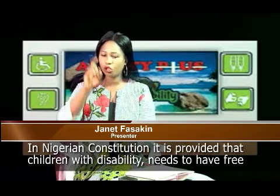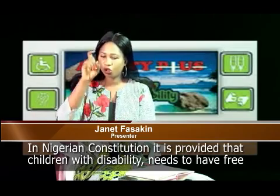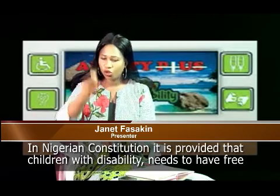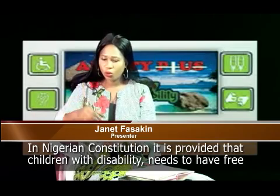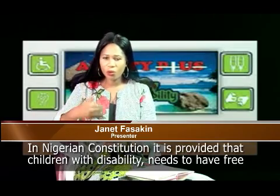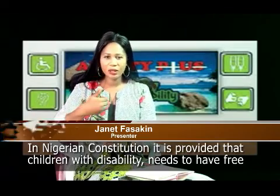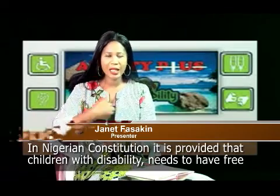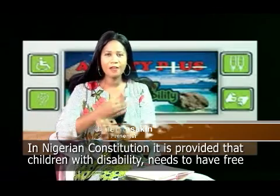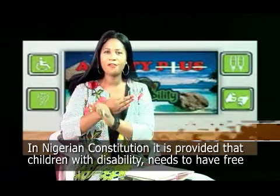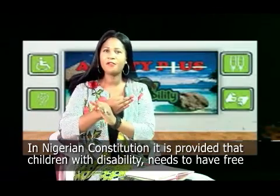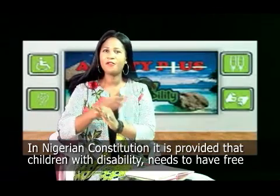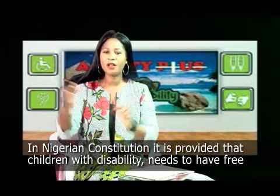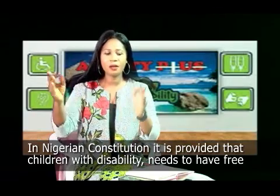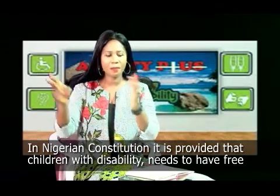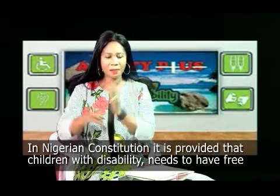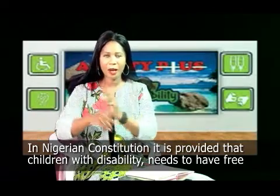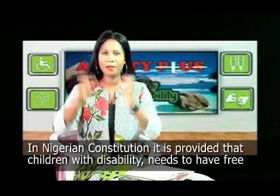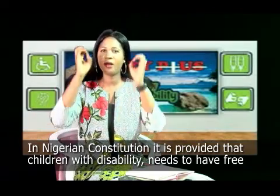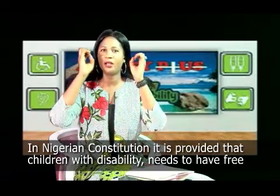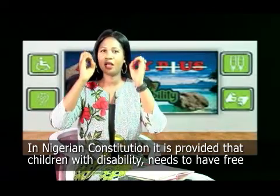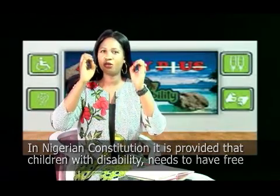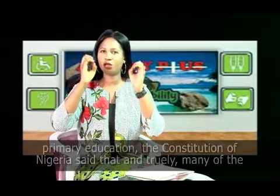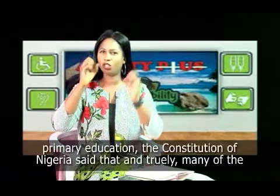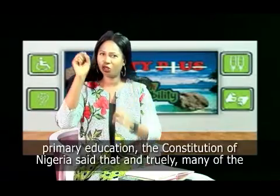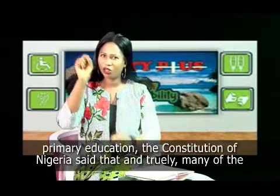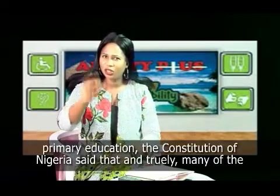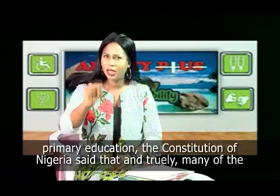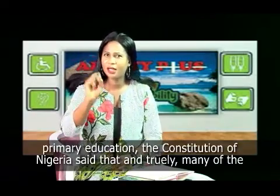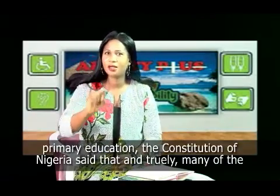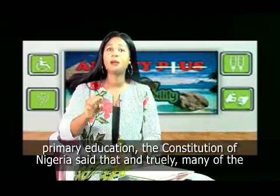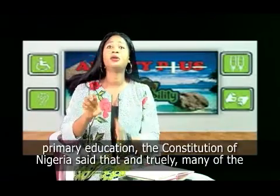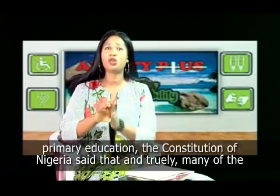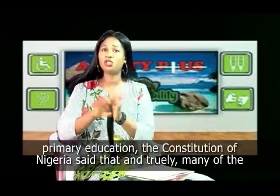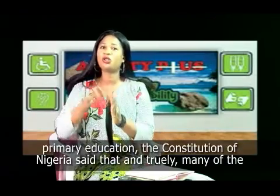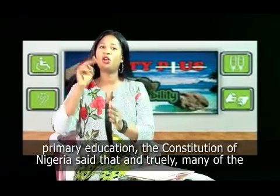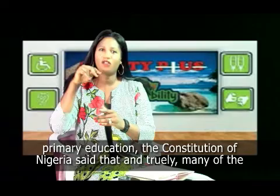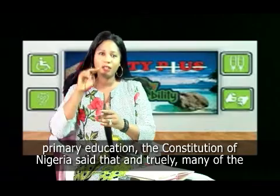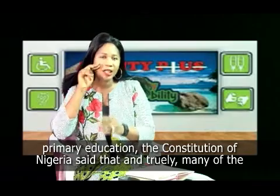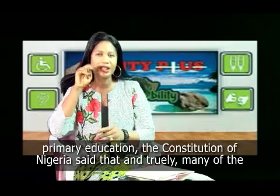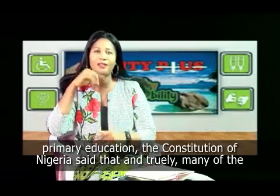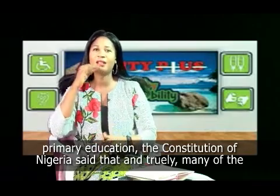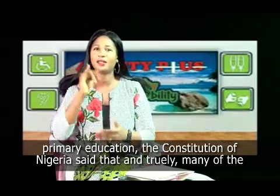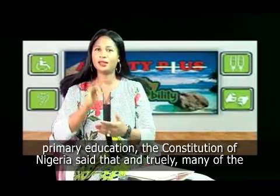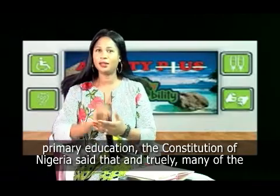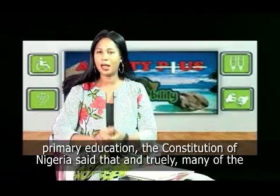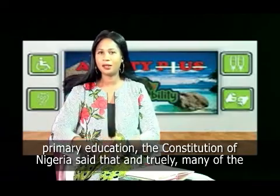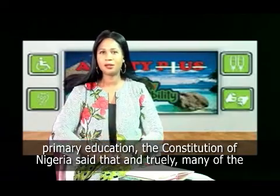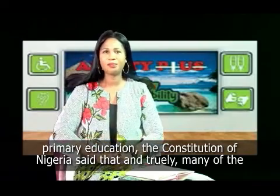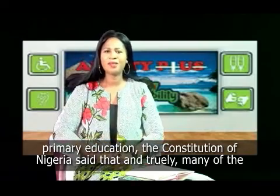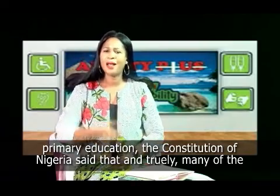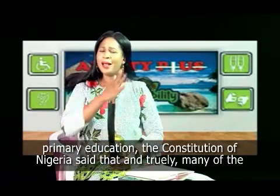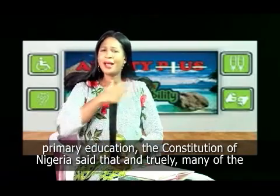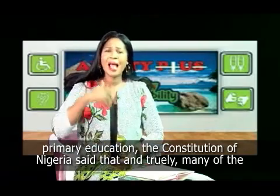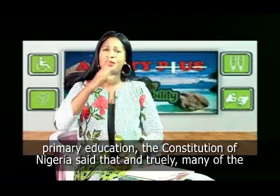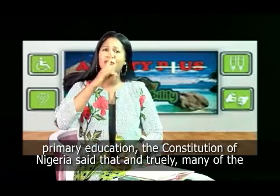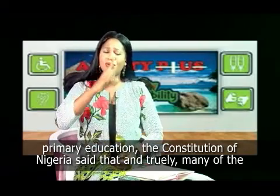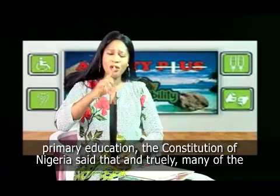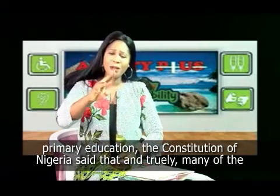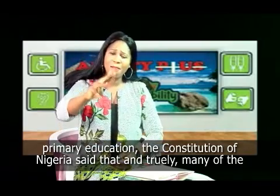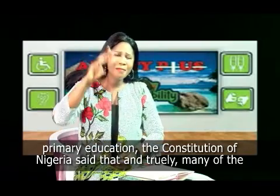with disability needs to have free primary education. Yes, the Constitution of Nigeria said that.